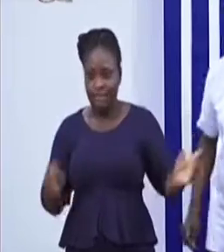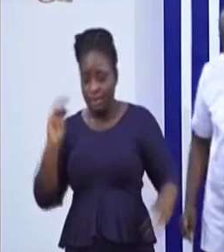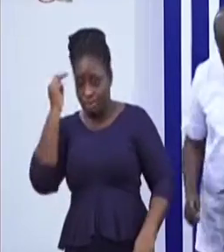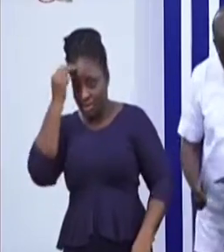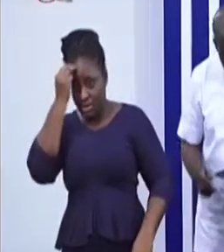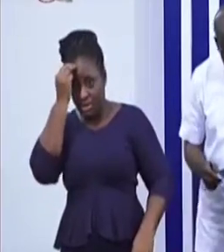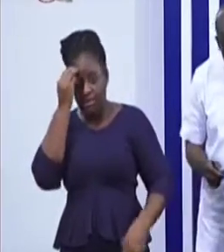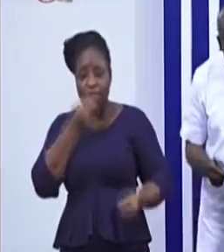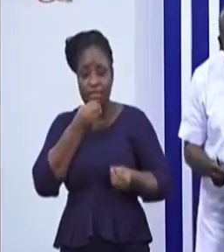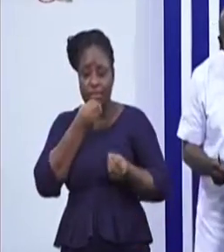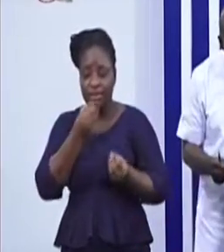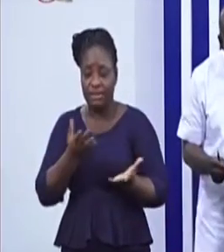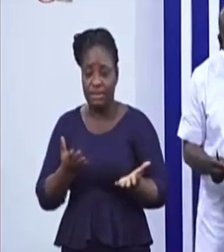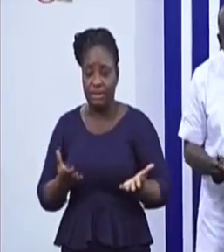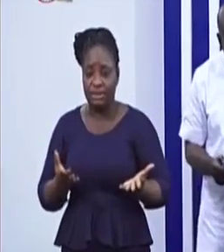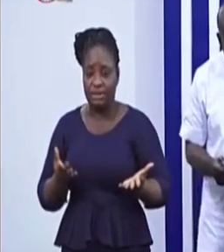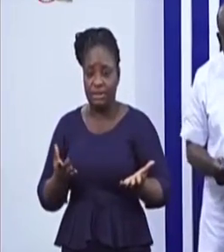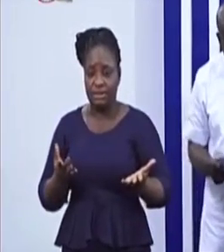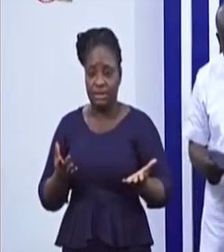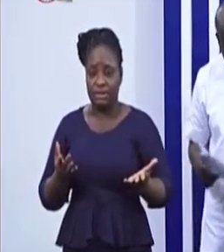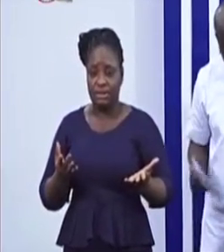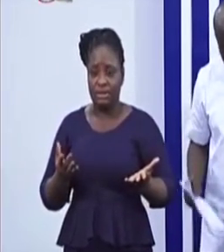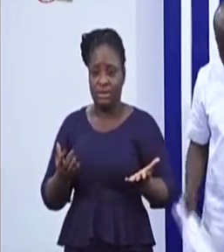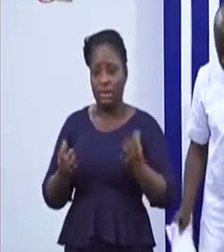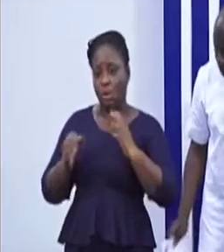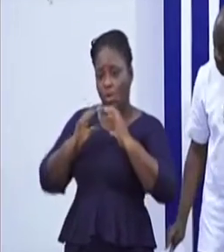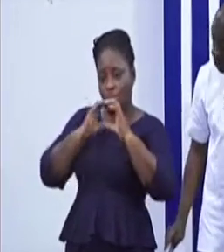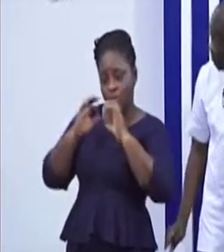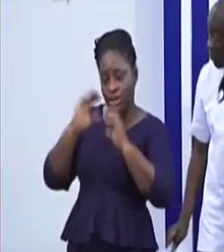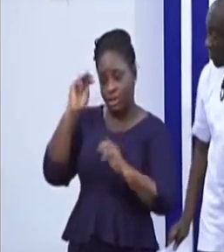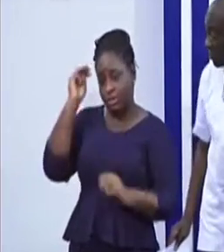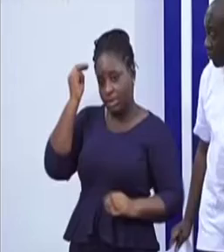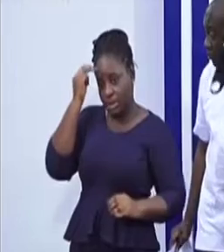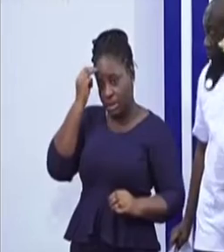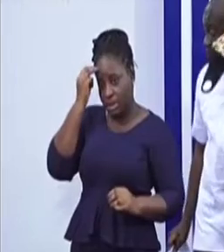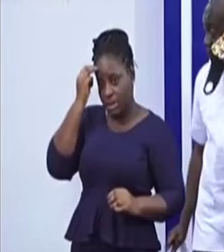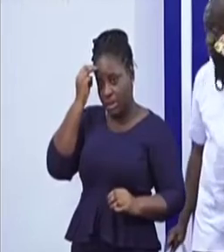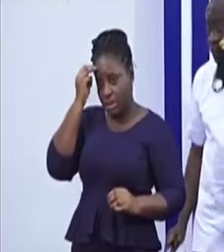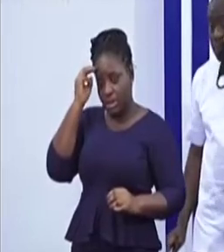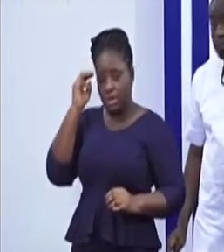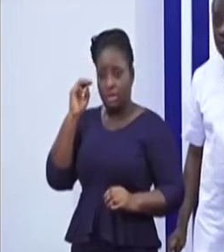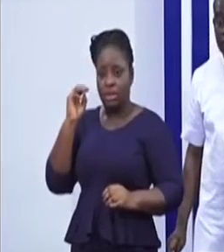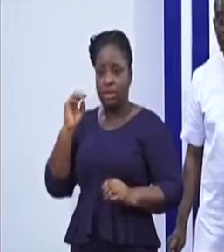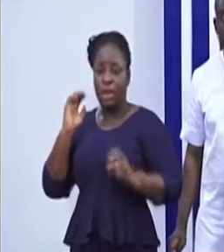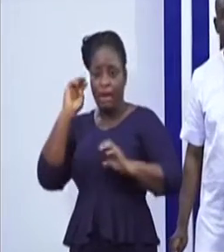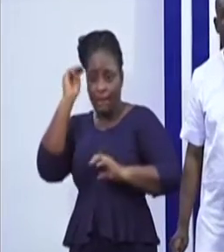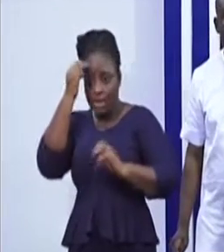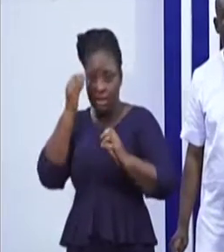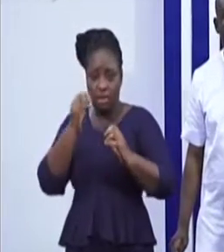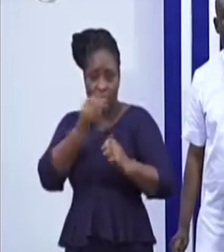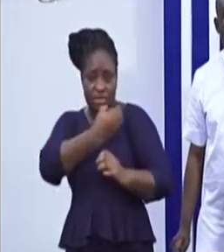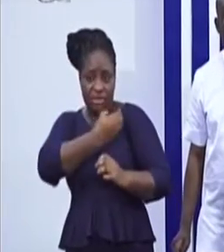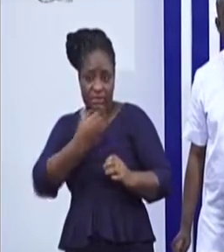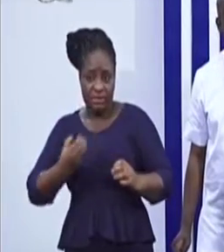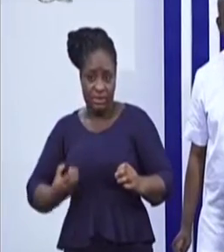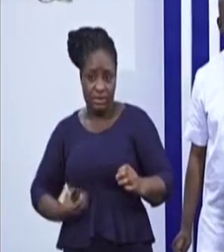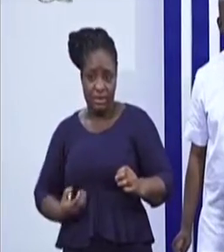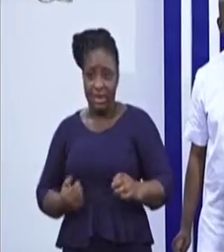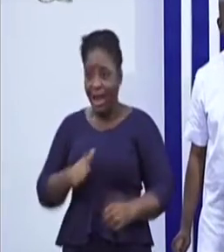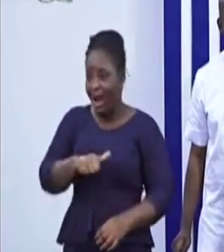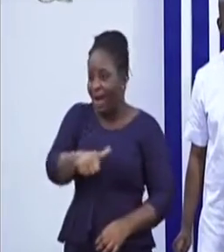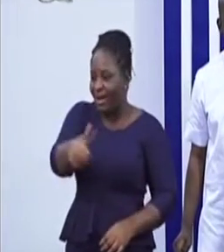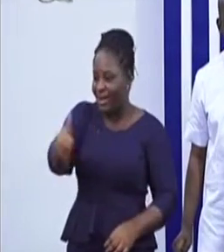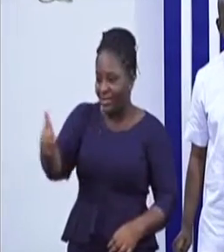of Information, Honorable Minister of Communication, Honorable Minister of Chieftaincy Affairs, and all other